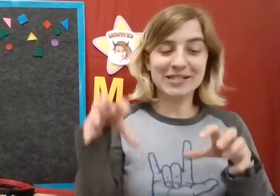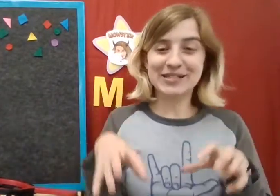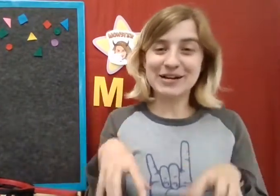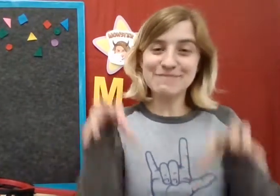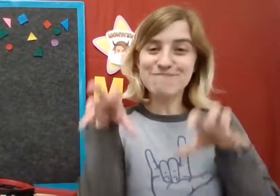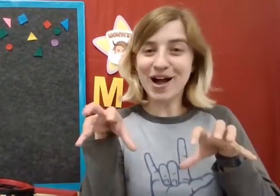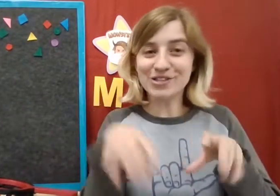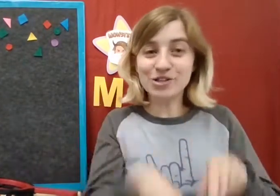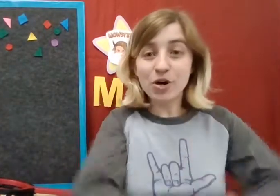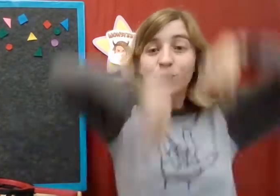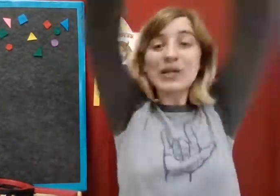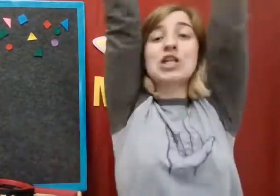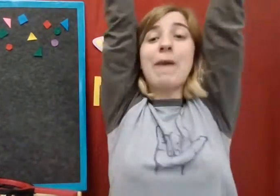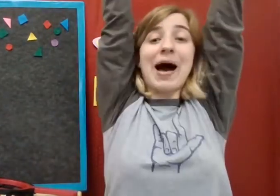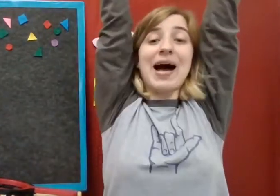Monster, monster, reach up high.